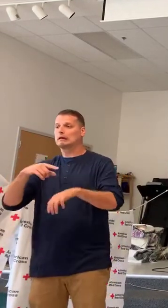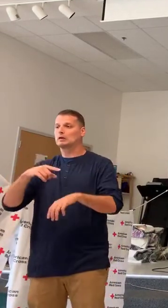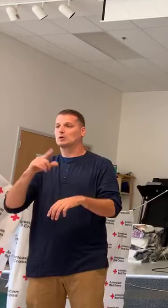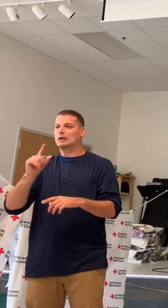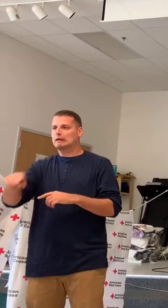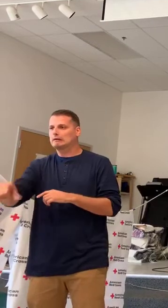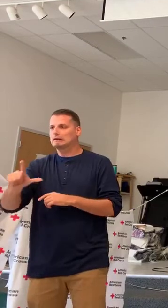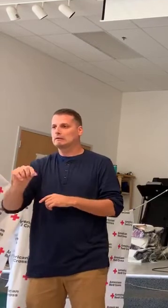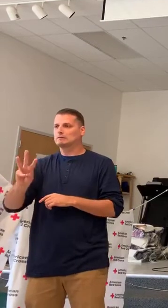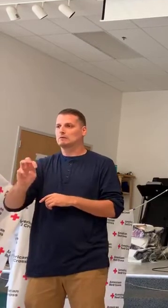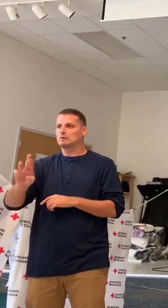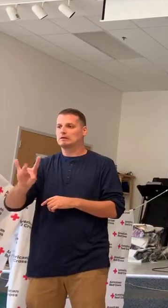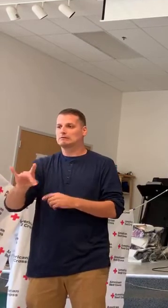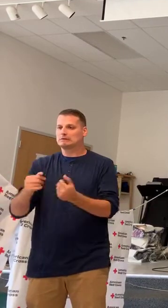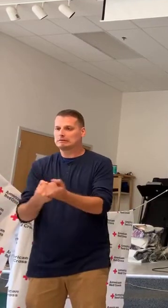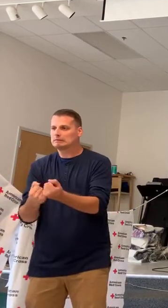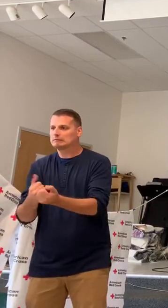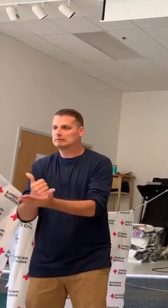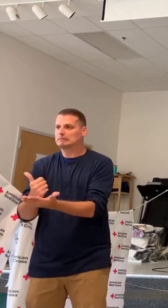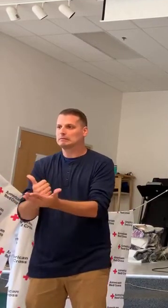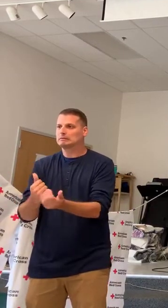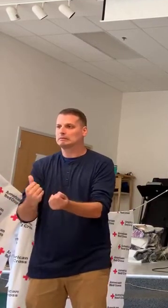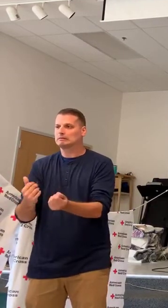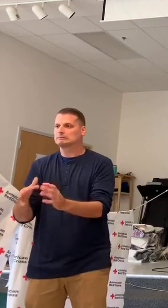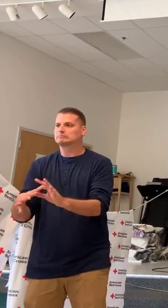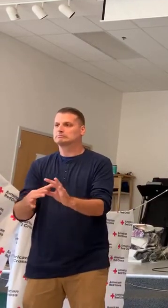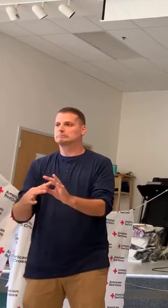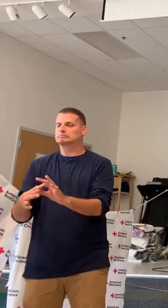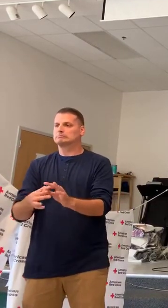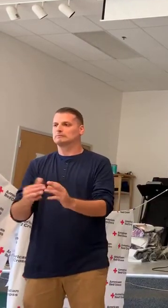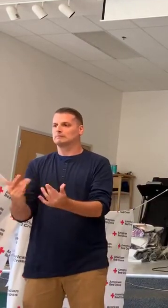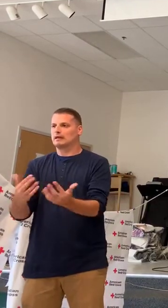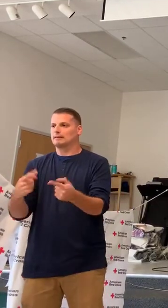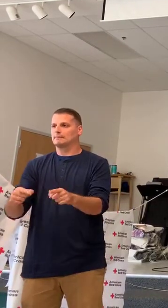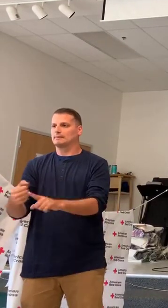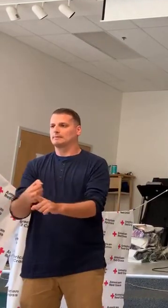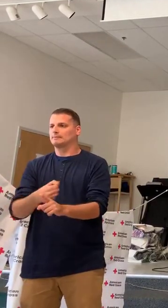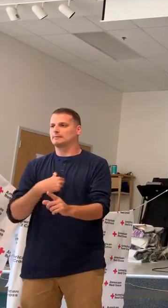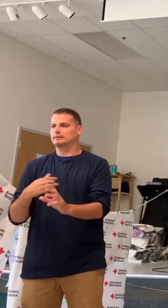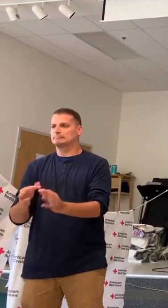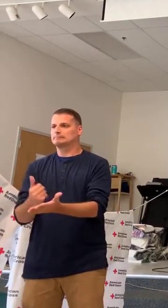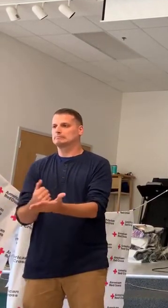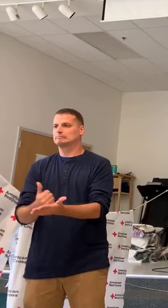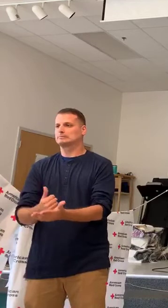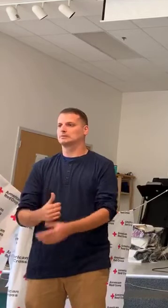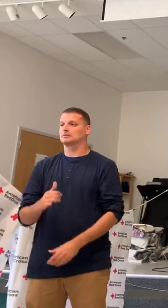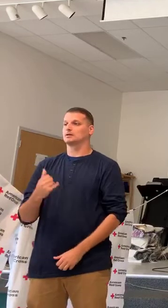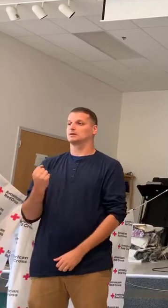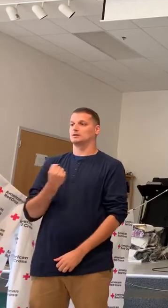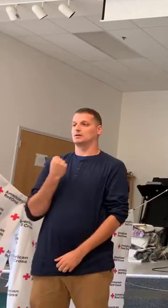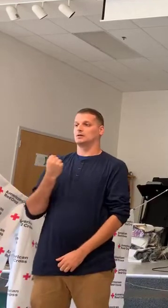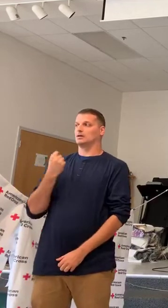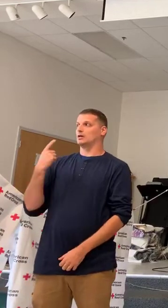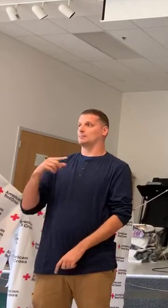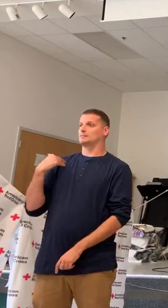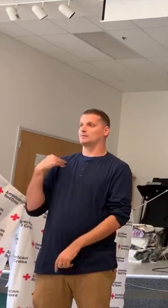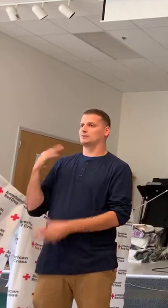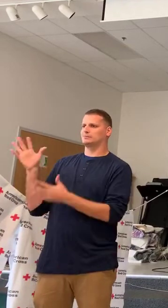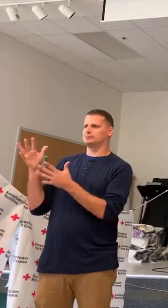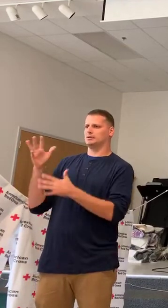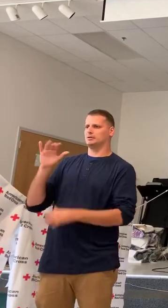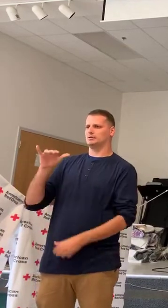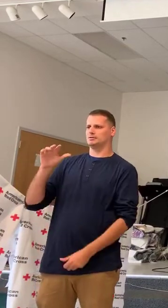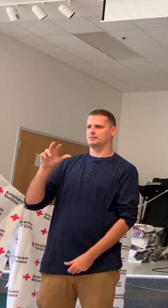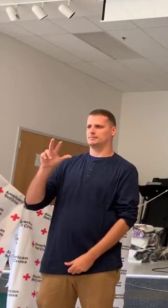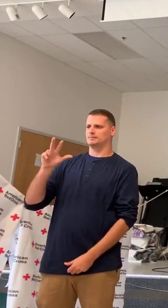national program that we have to support each other. I will say on Saturday, we had winds of 35 miles an hour. We could not